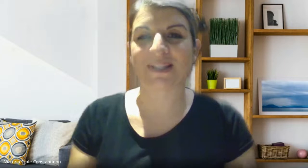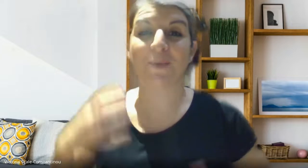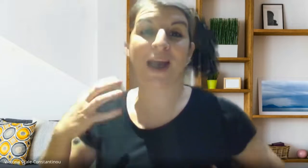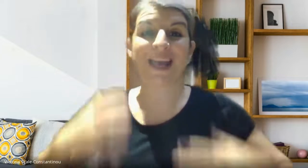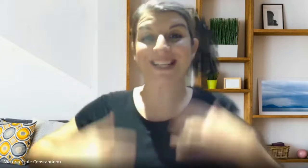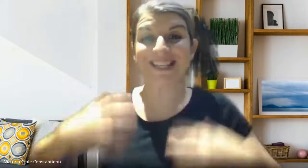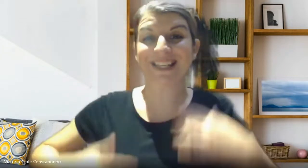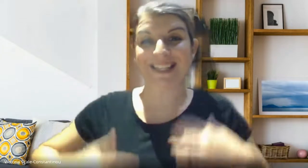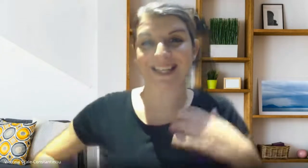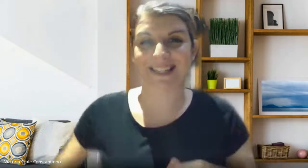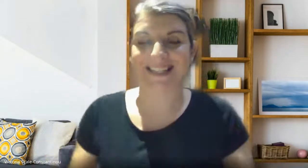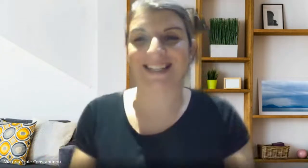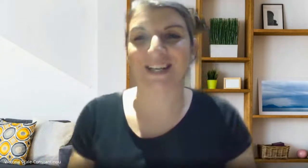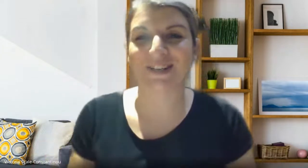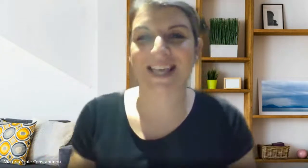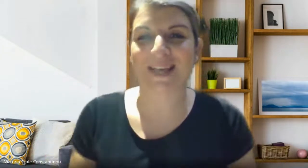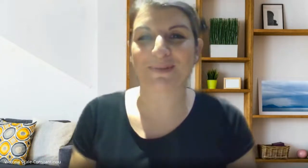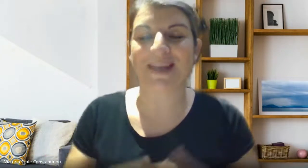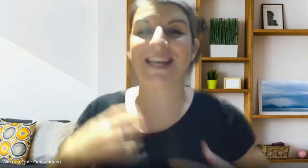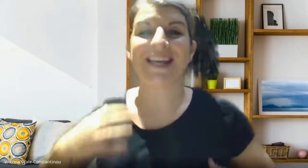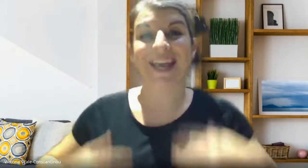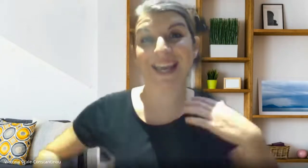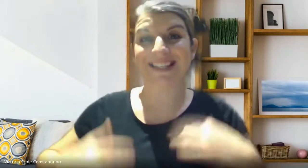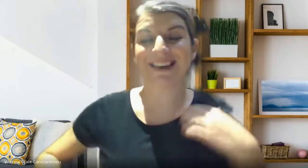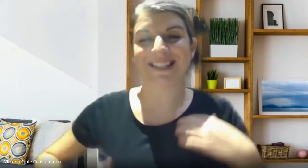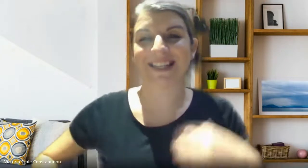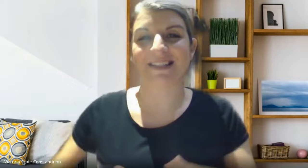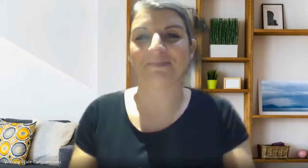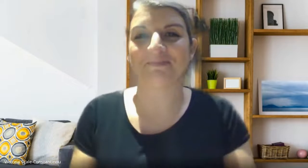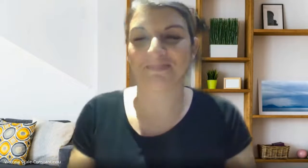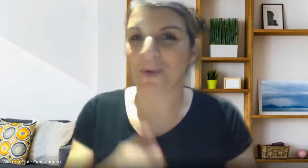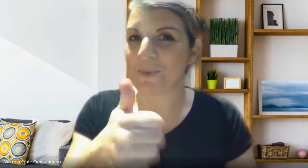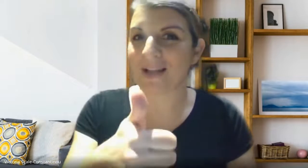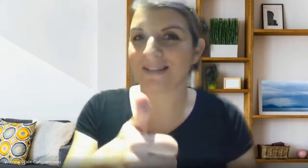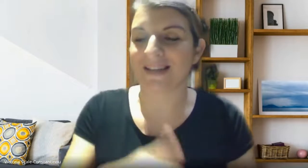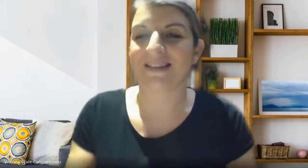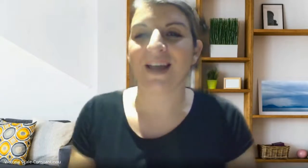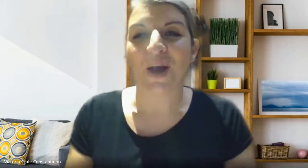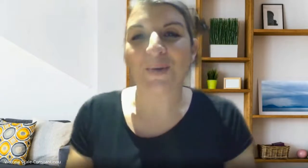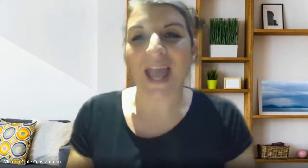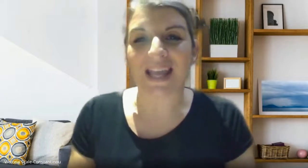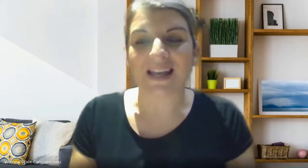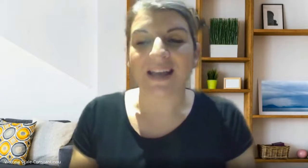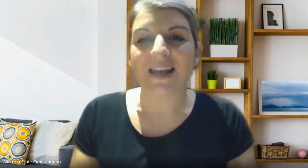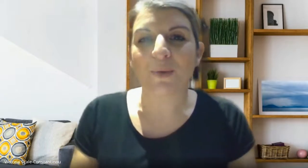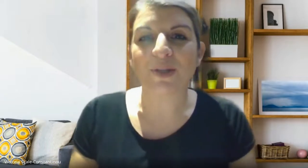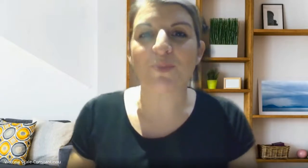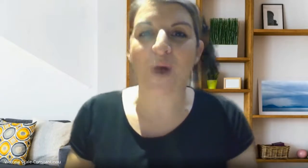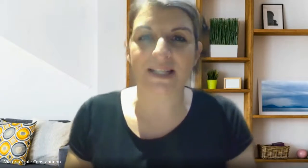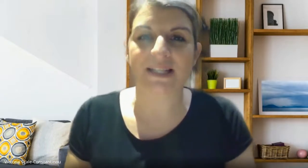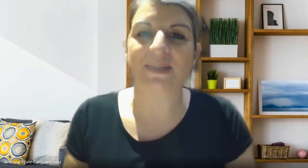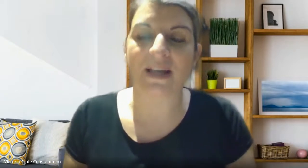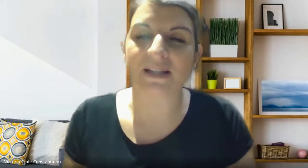we're going to say we're excited. Can you say that with me? Excited. Well done. Okay, now we're going